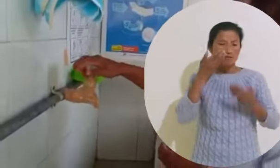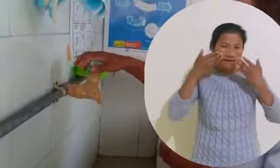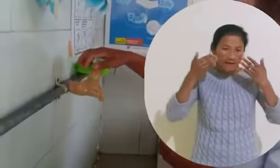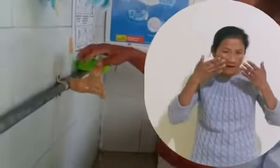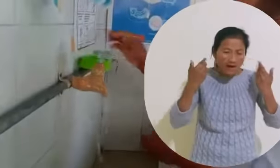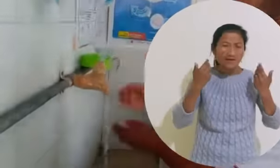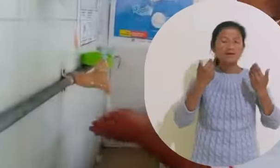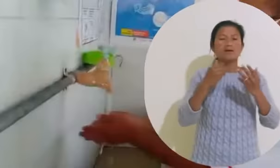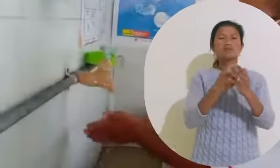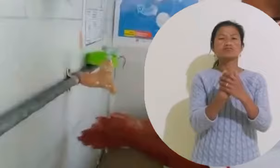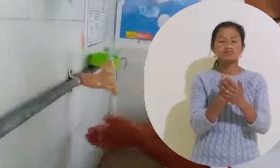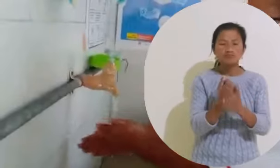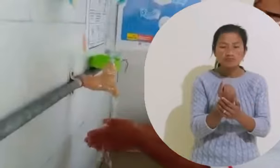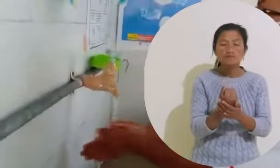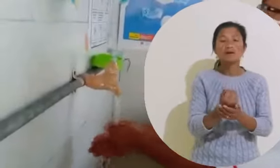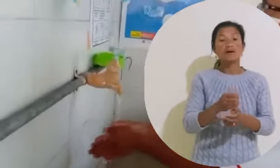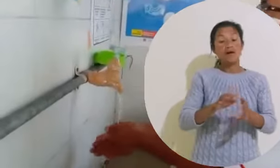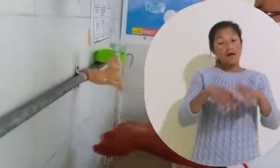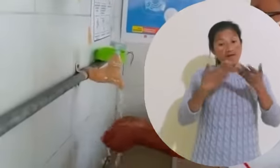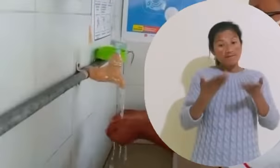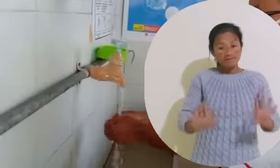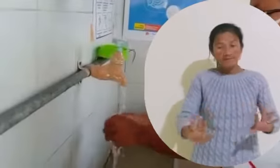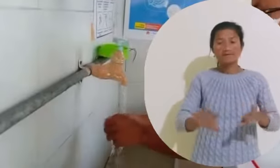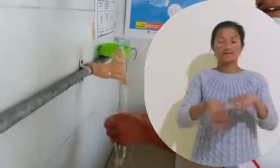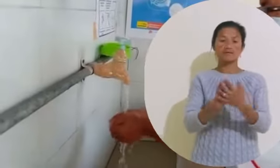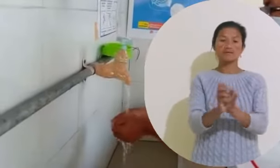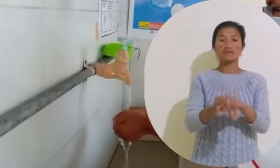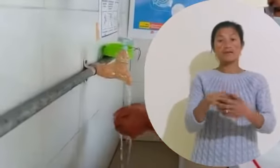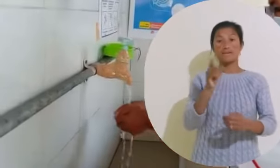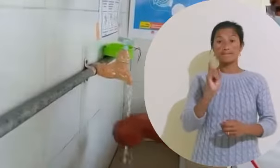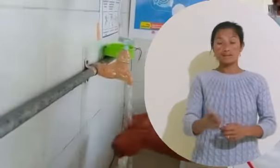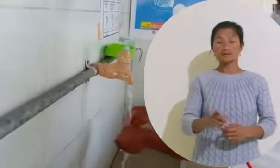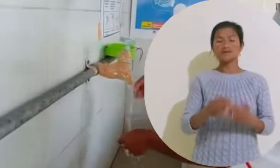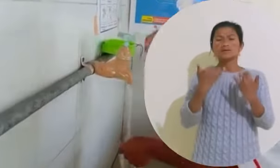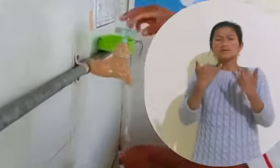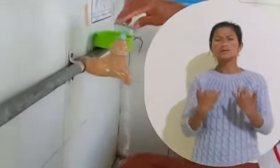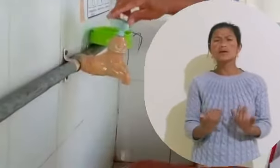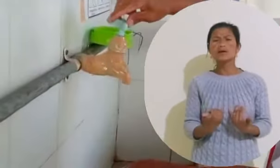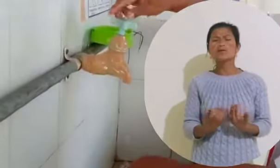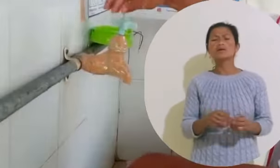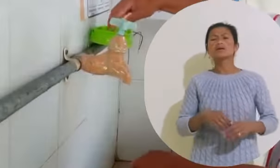First, wet hands with water.